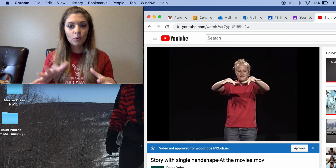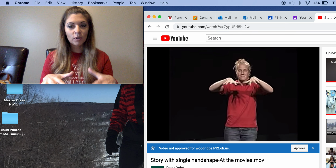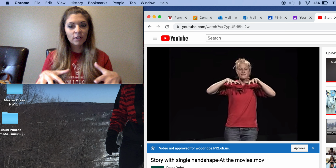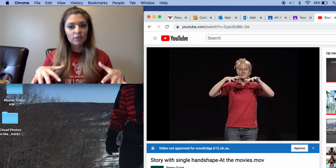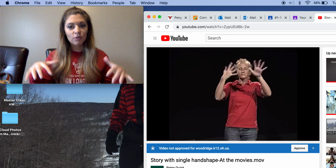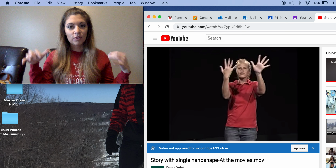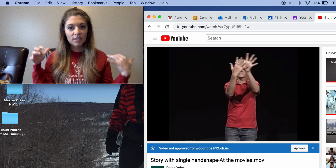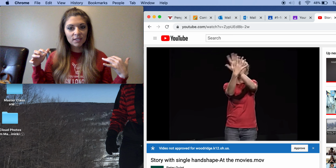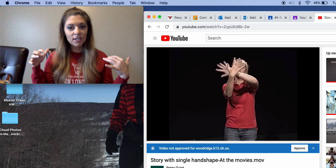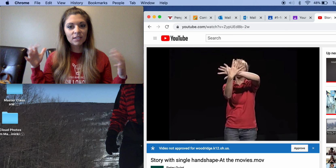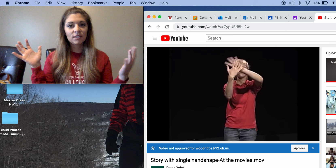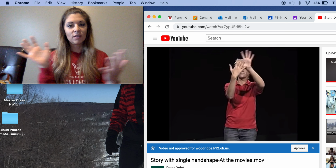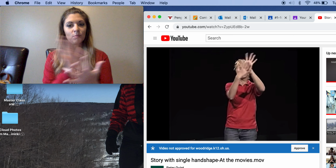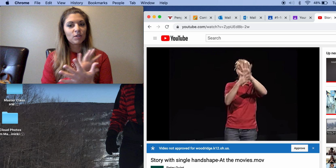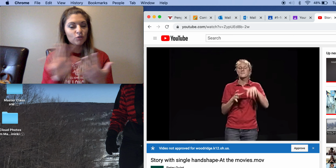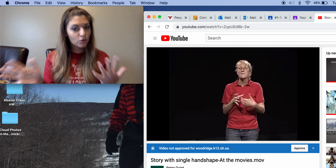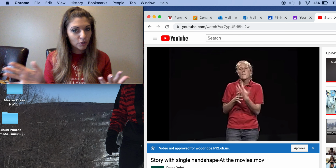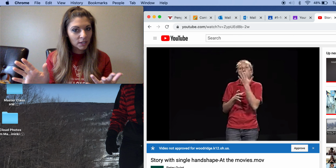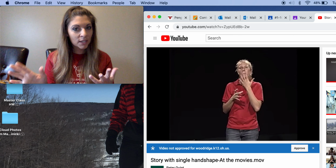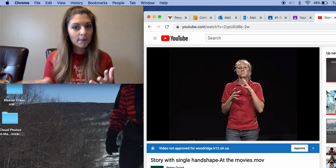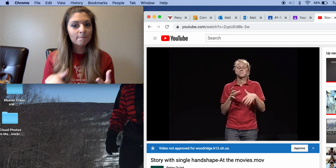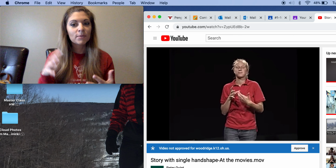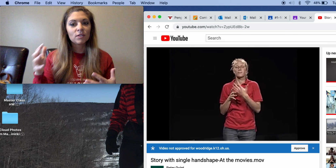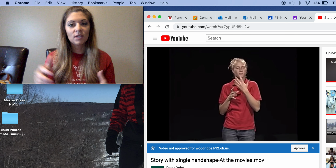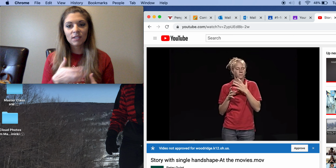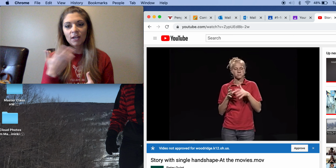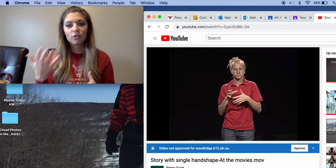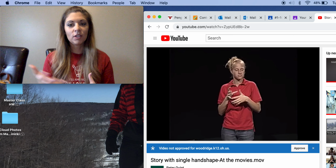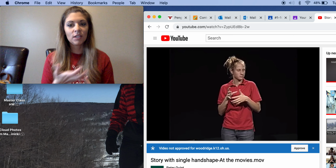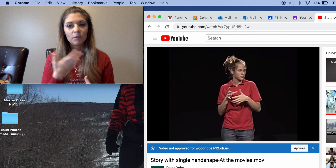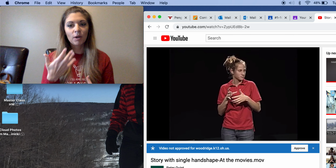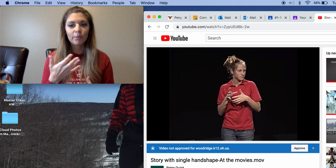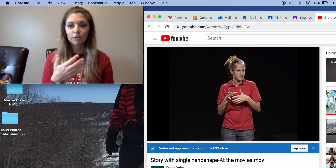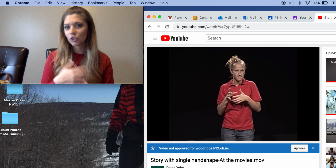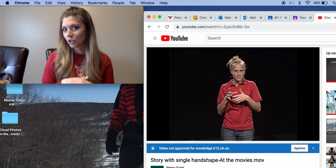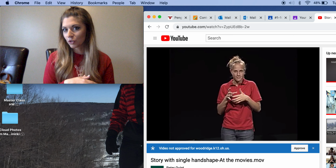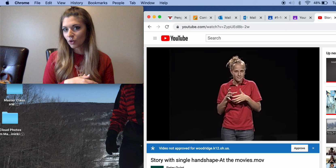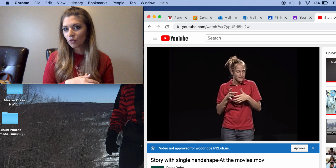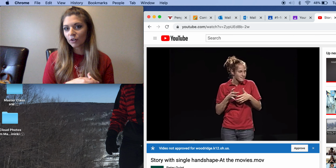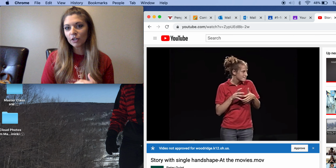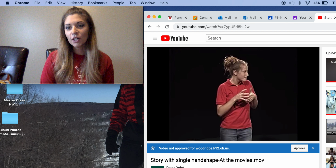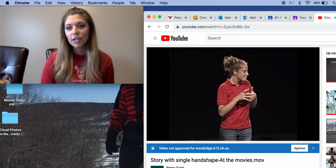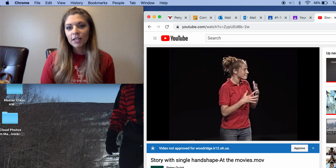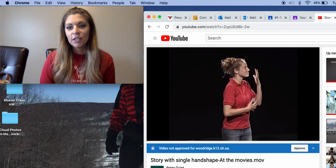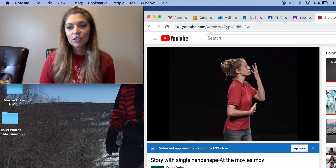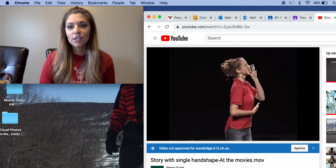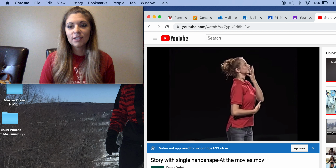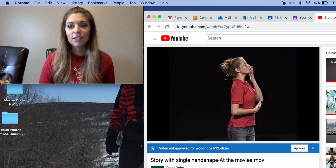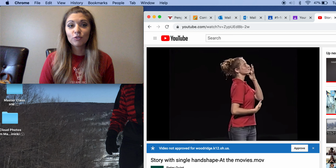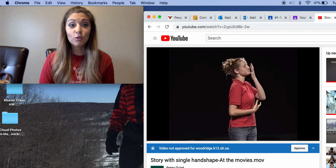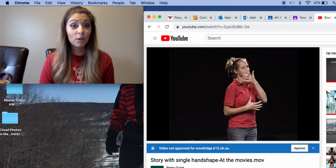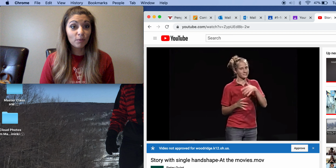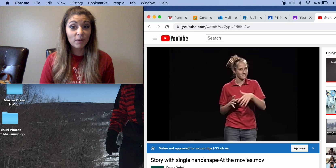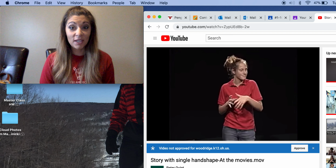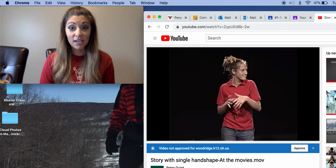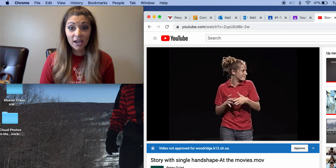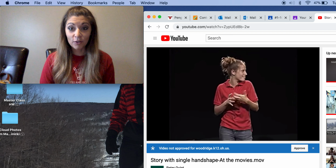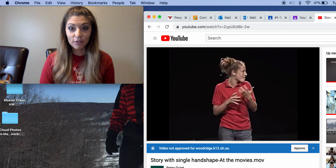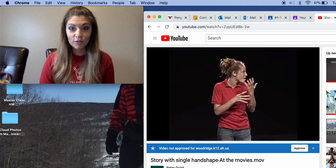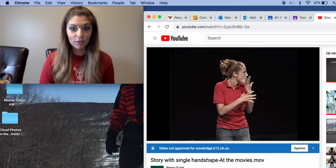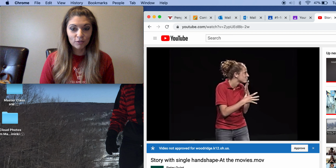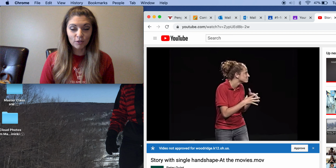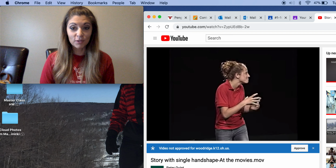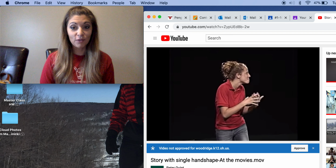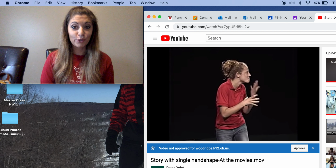the door. There's all the seats and the big screen. Sit down. You're eating popcorn. She looks over. She sees 2 people making